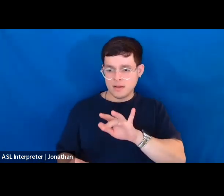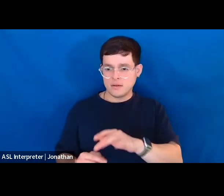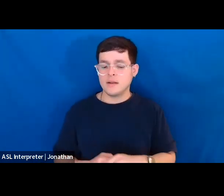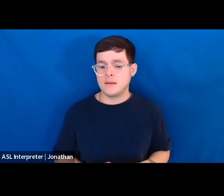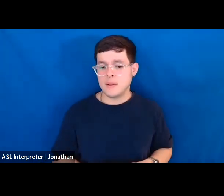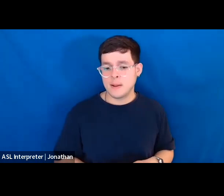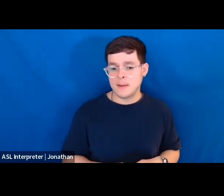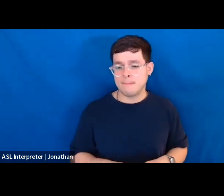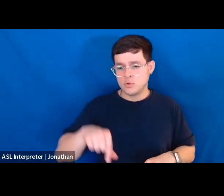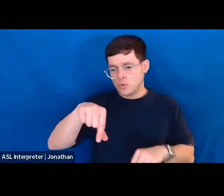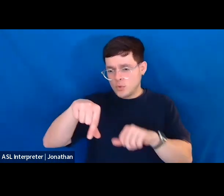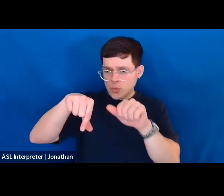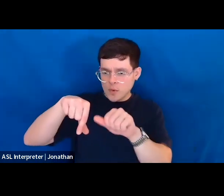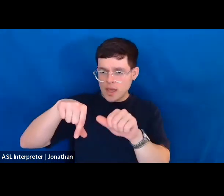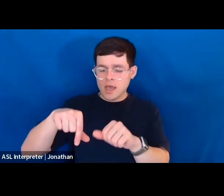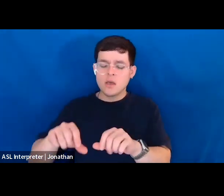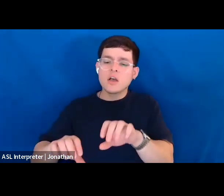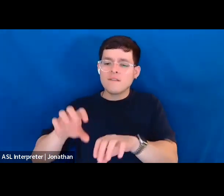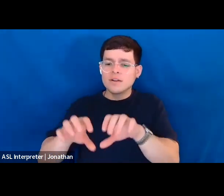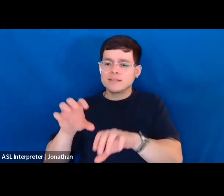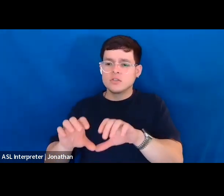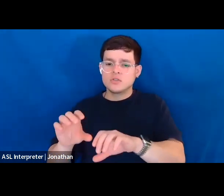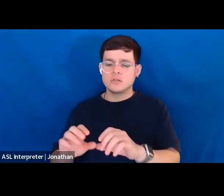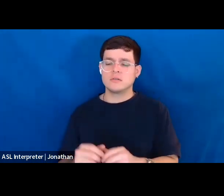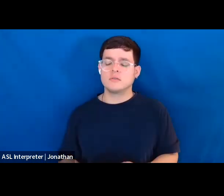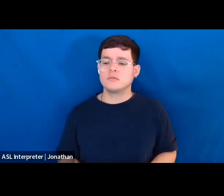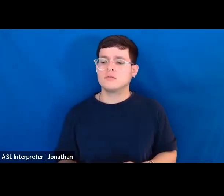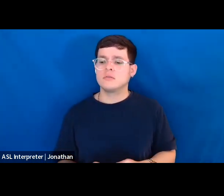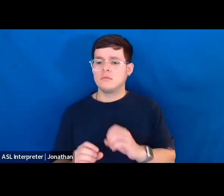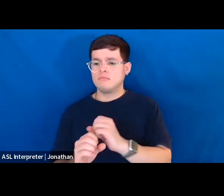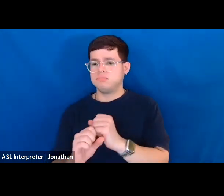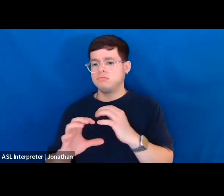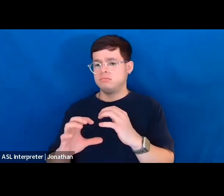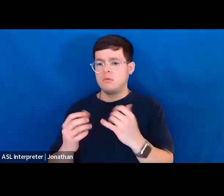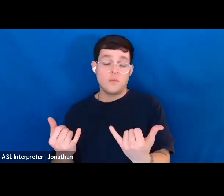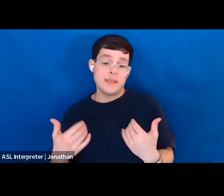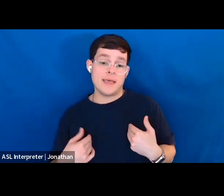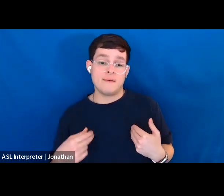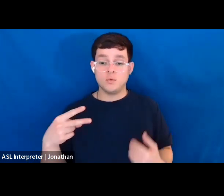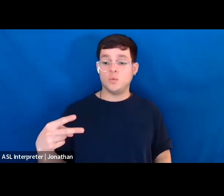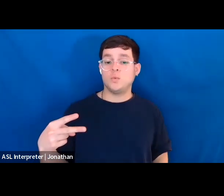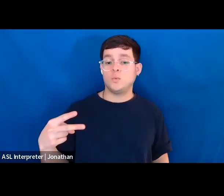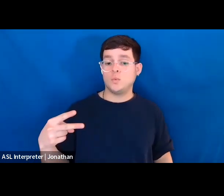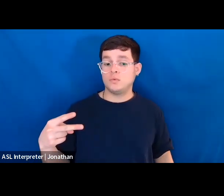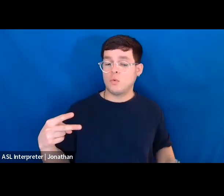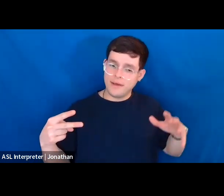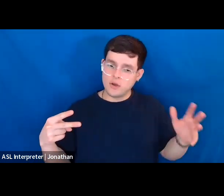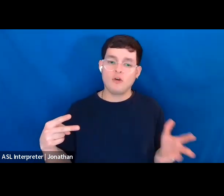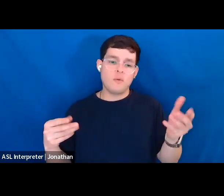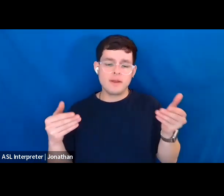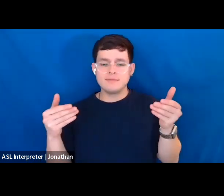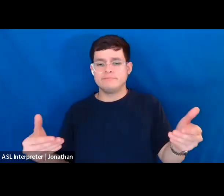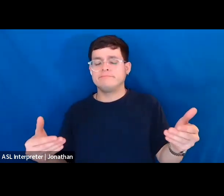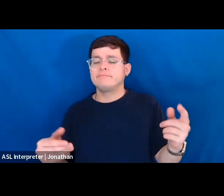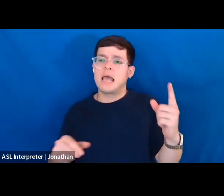little conversation bubbles. And currently it has a number 2. So we really encourage you to share